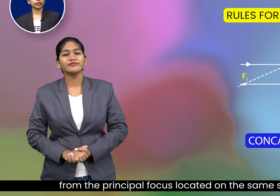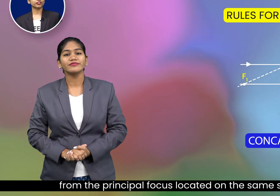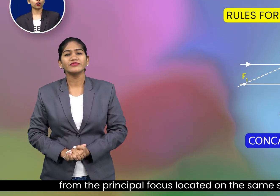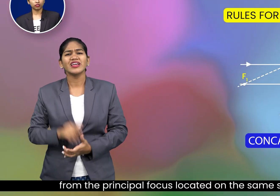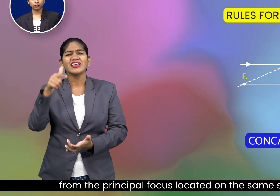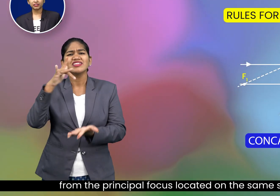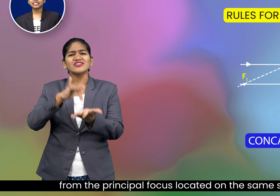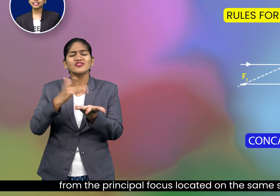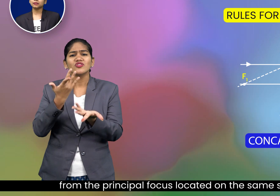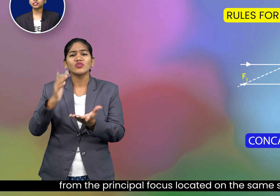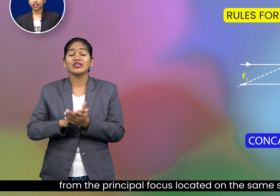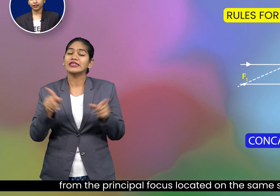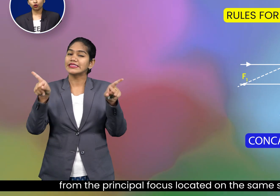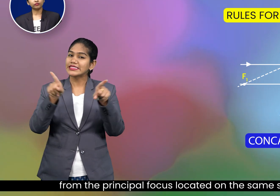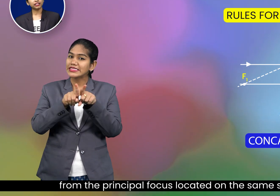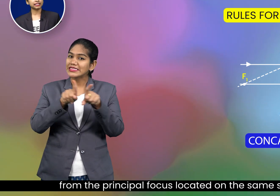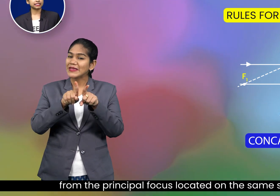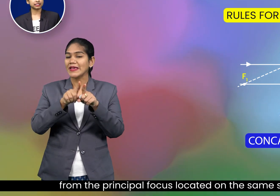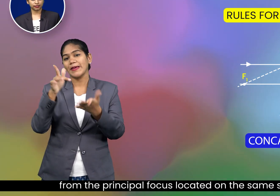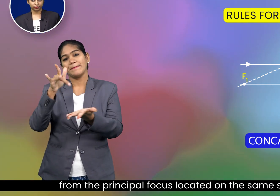located on the same side of the lens.